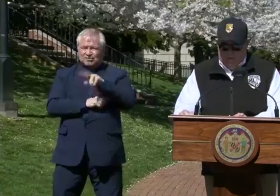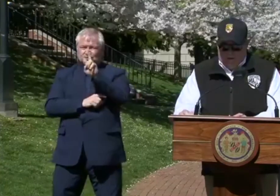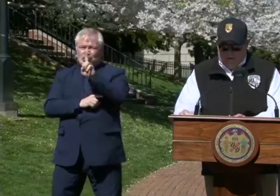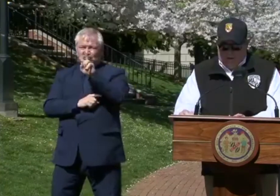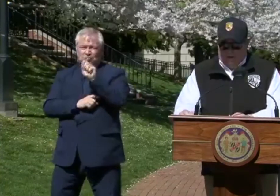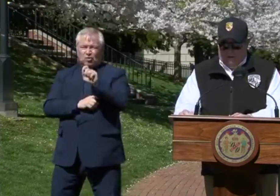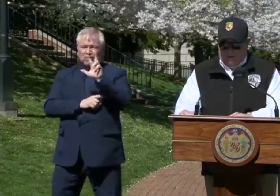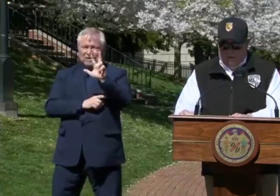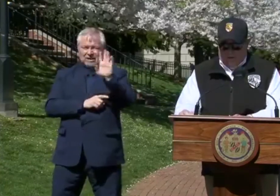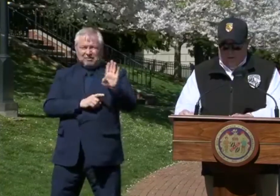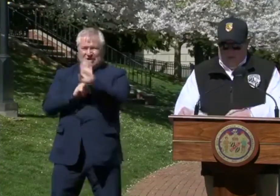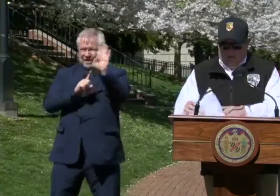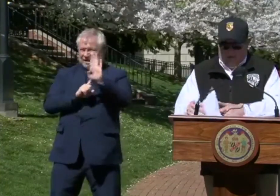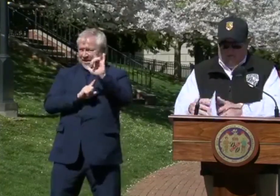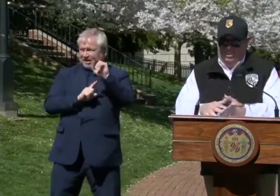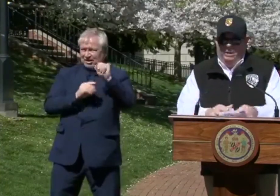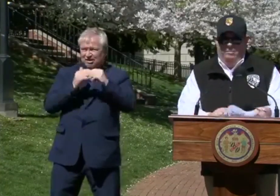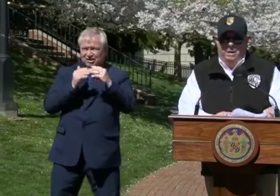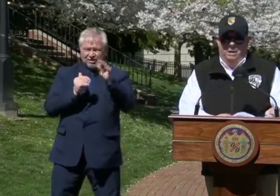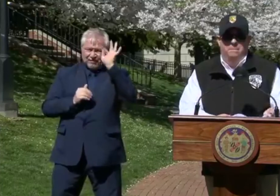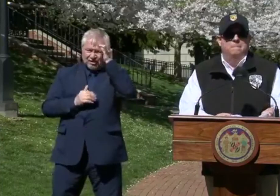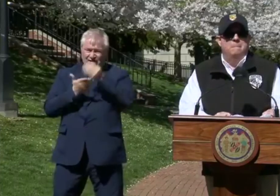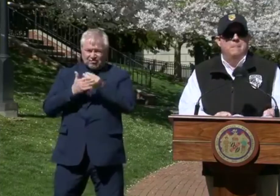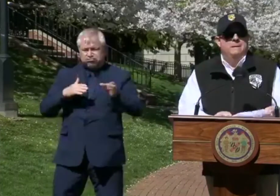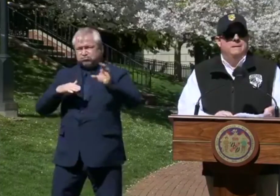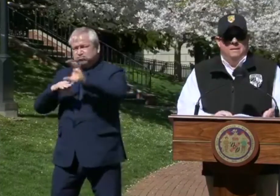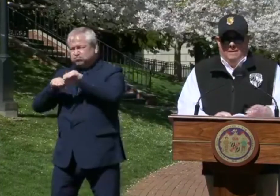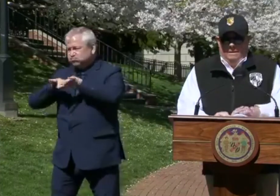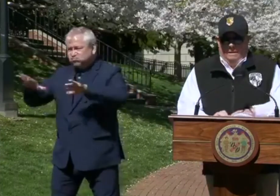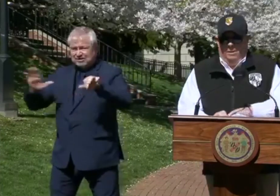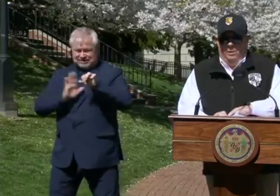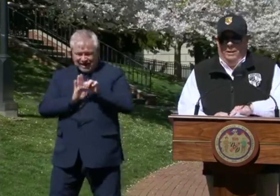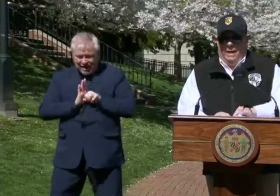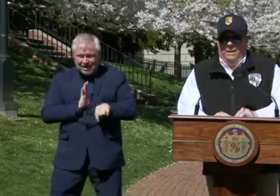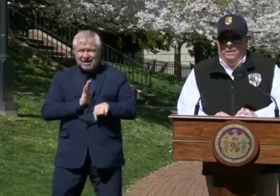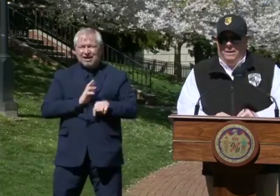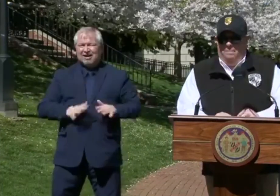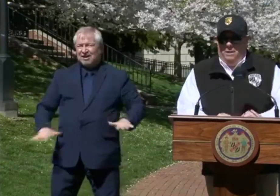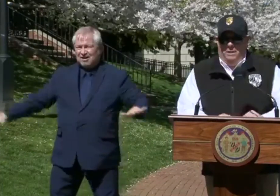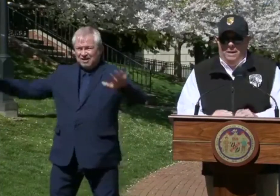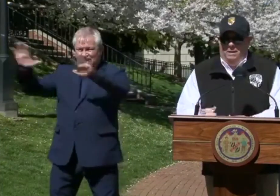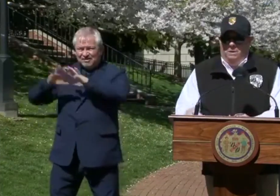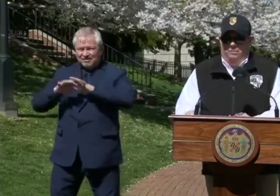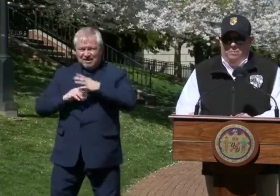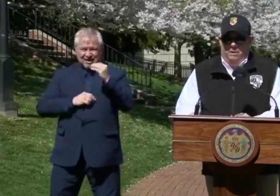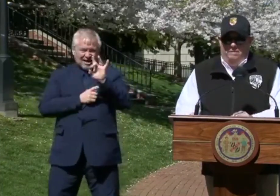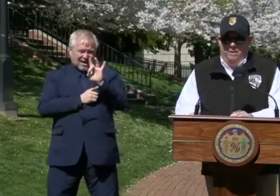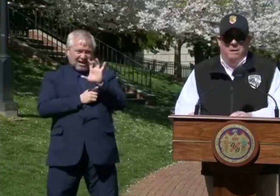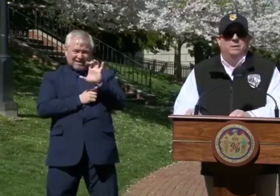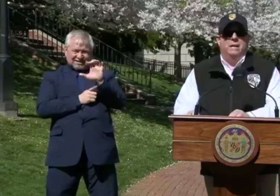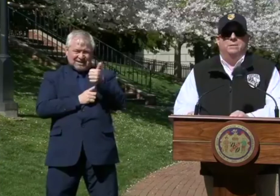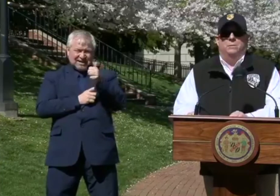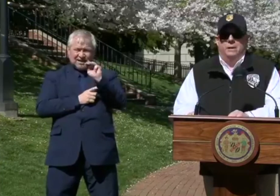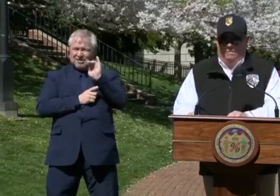in federal assistance directly for the state of Maryland, including $810 million from the